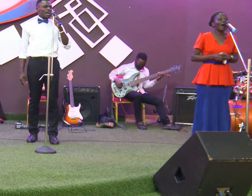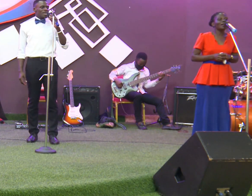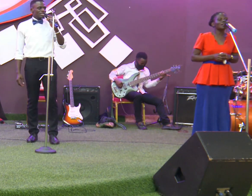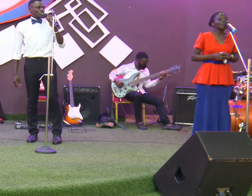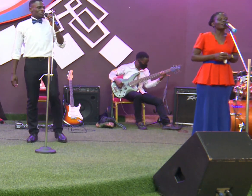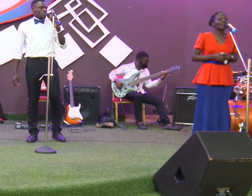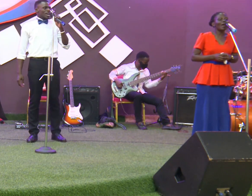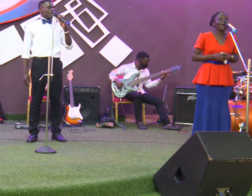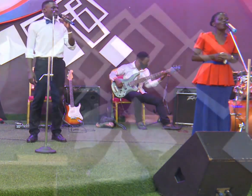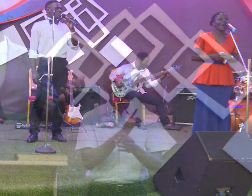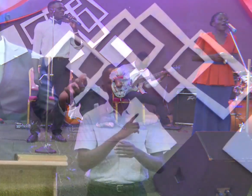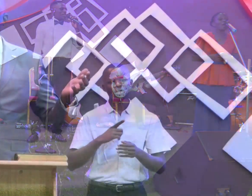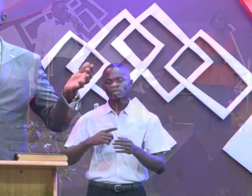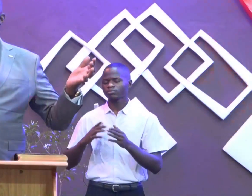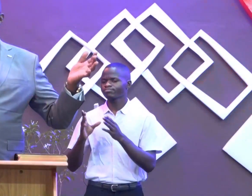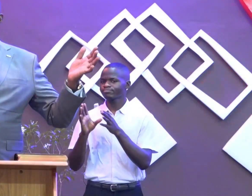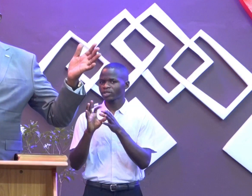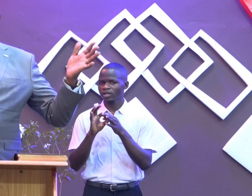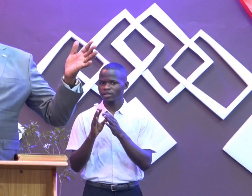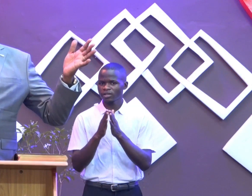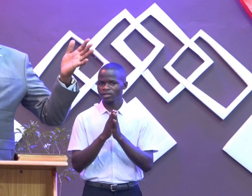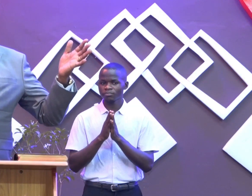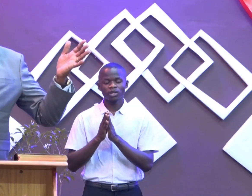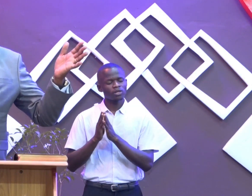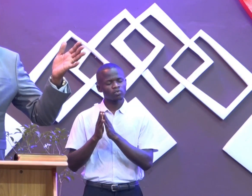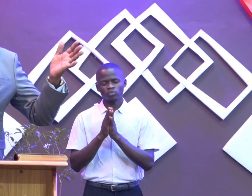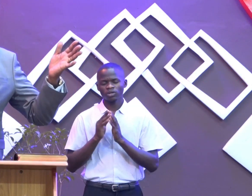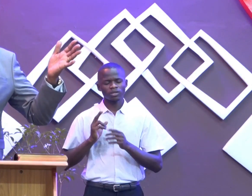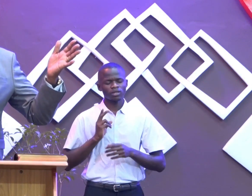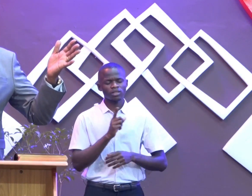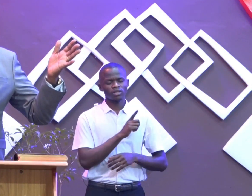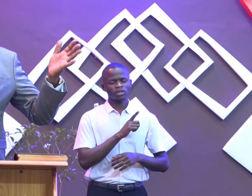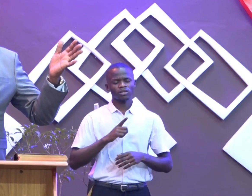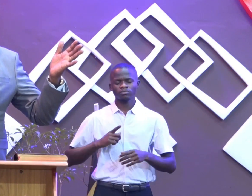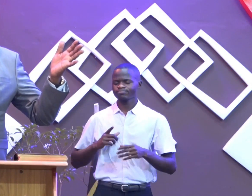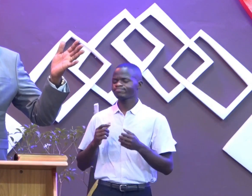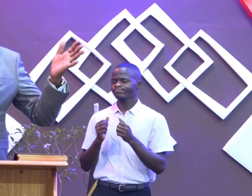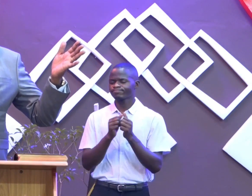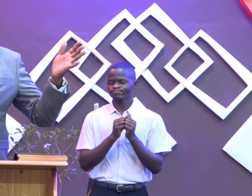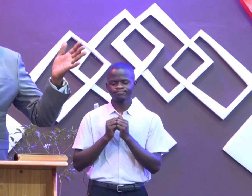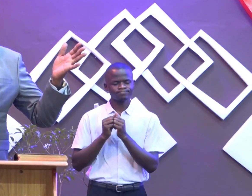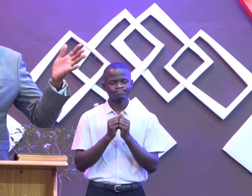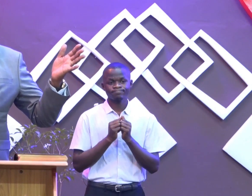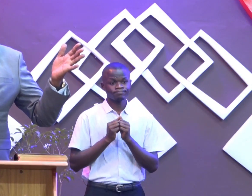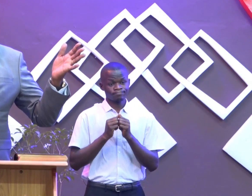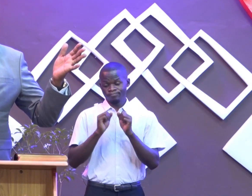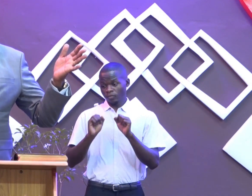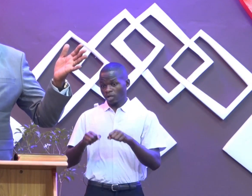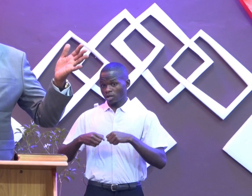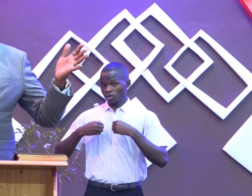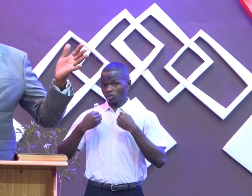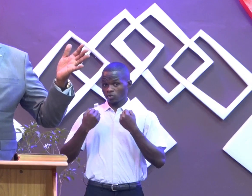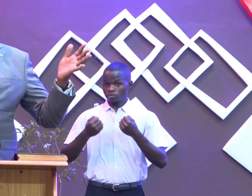Bind us together, Lord. Bind us together with cords